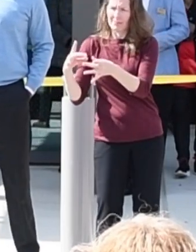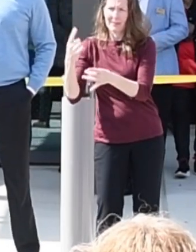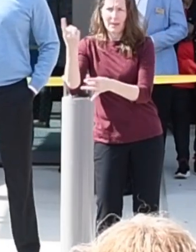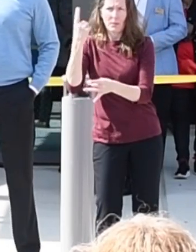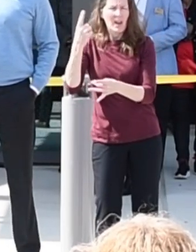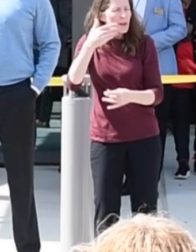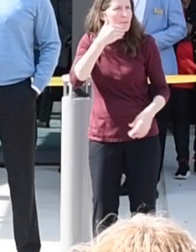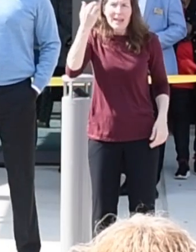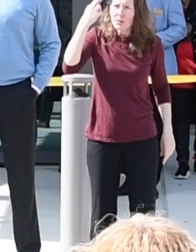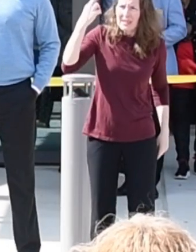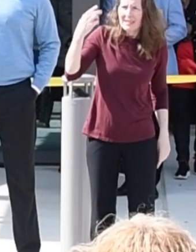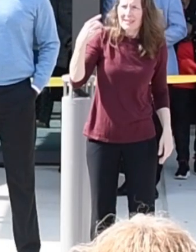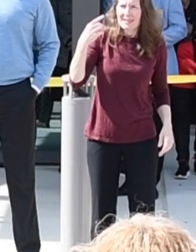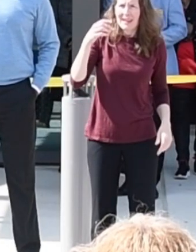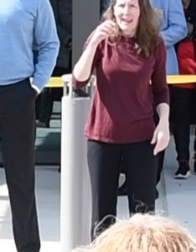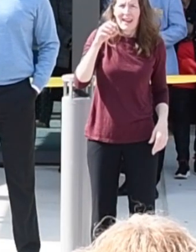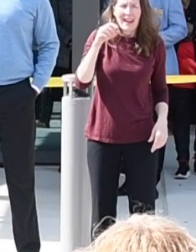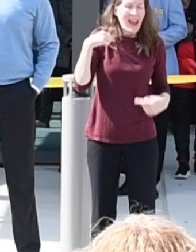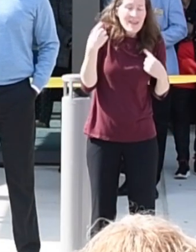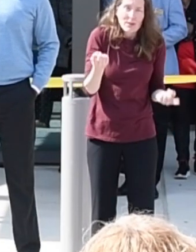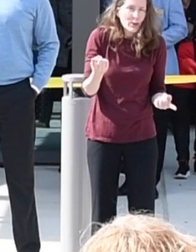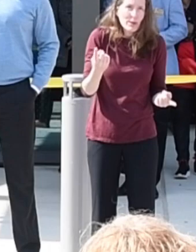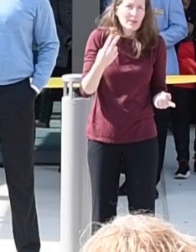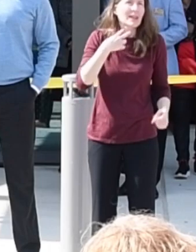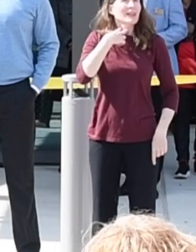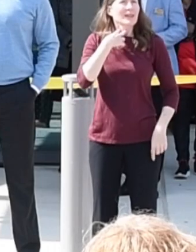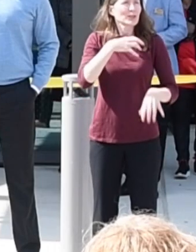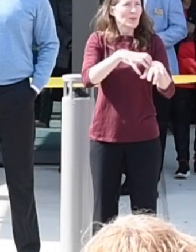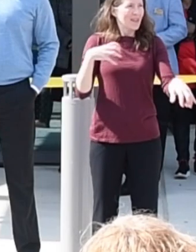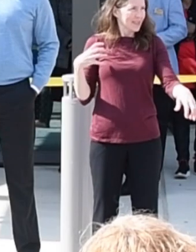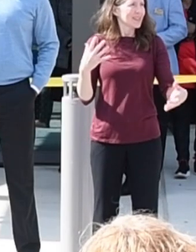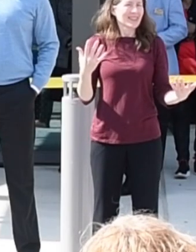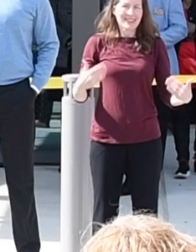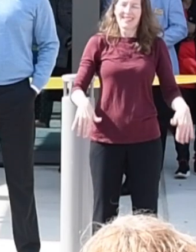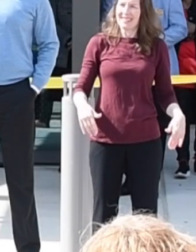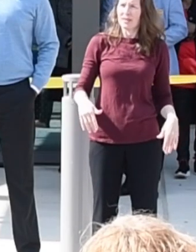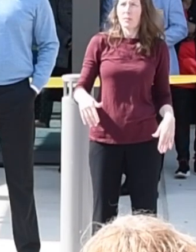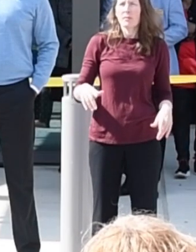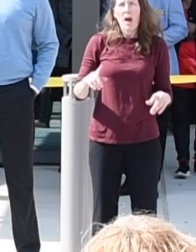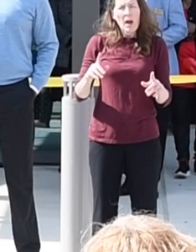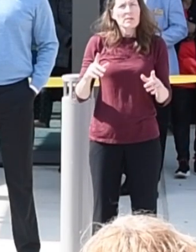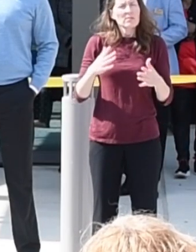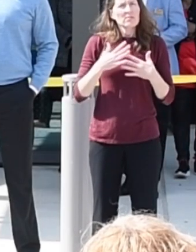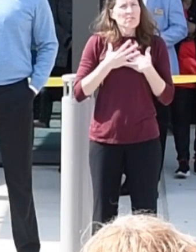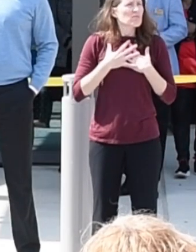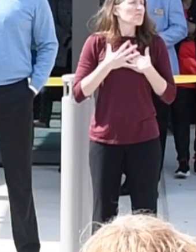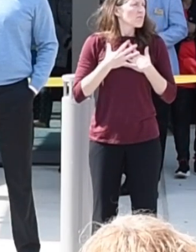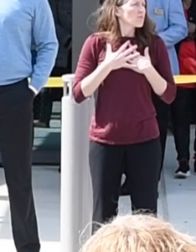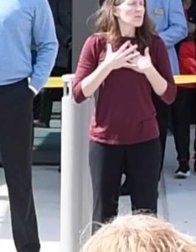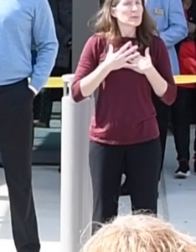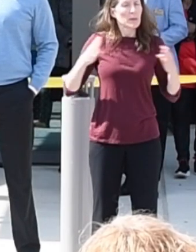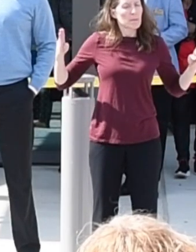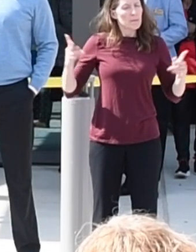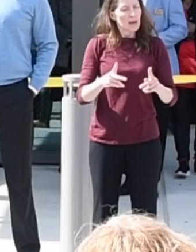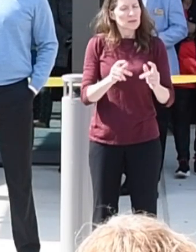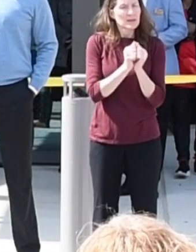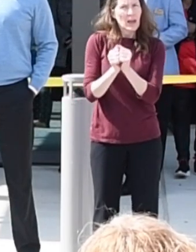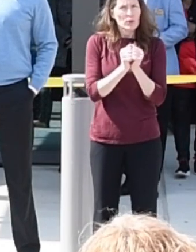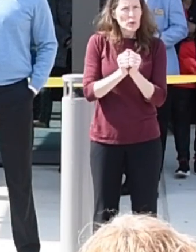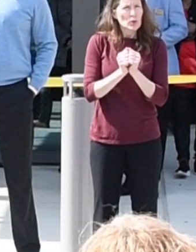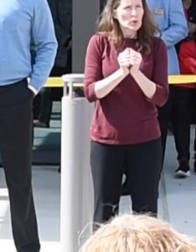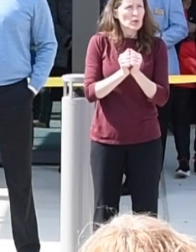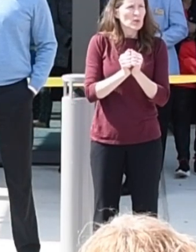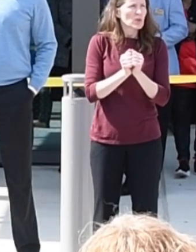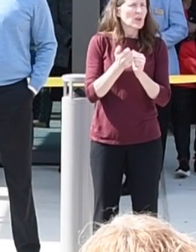best reason I've ever had. It is really meaningful to be back together again, to be here in community after